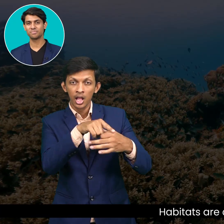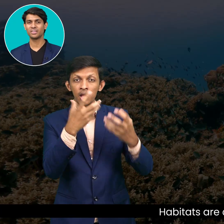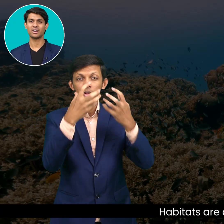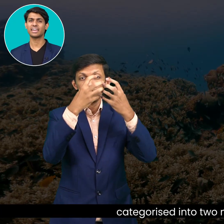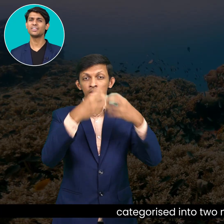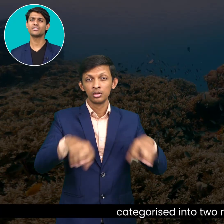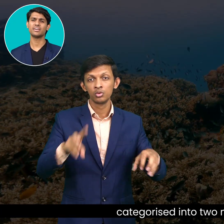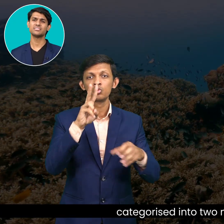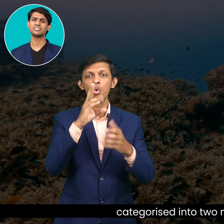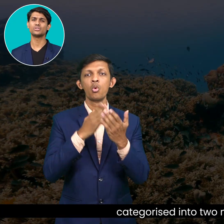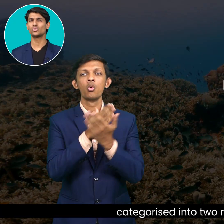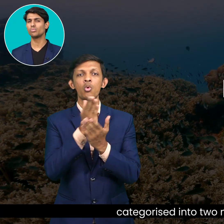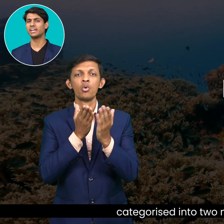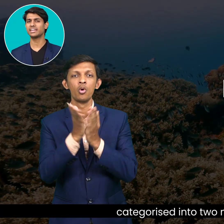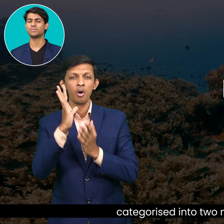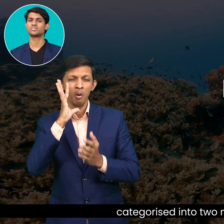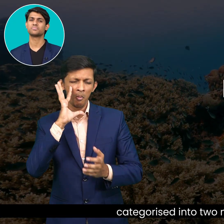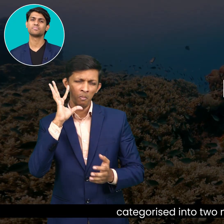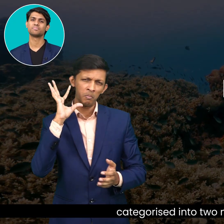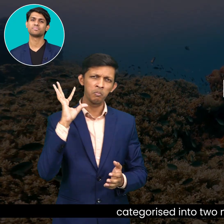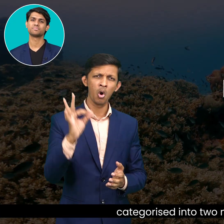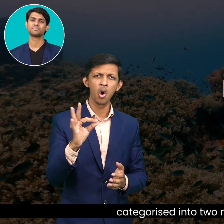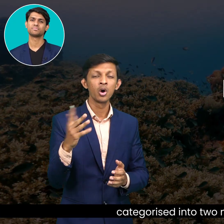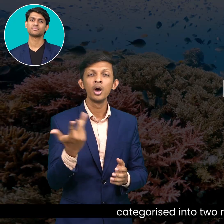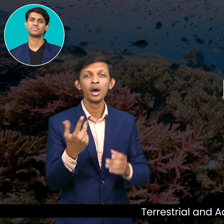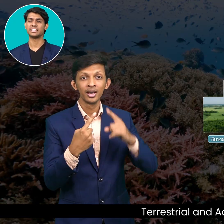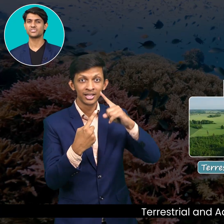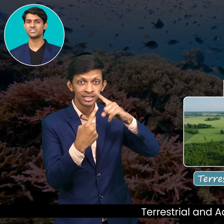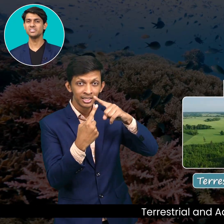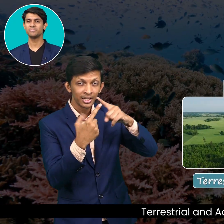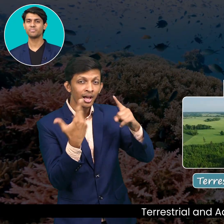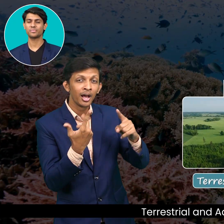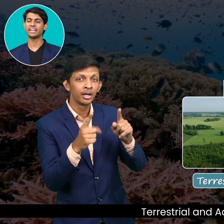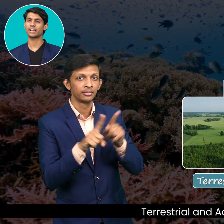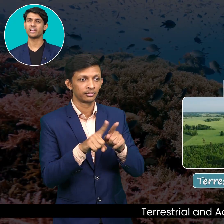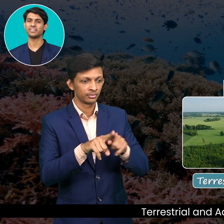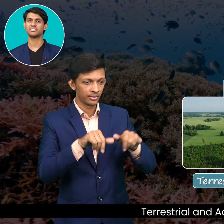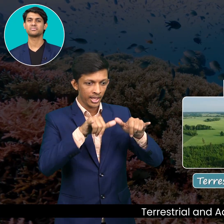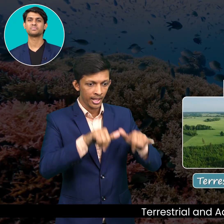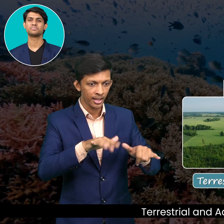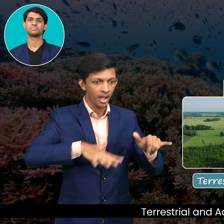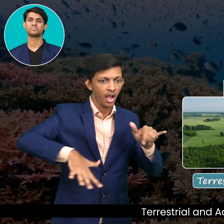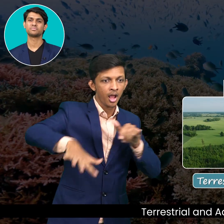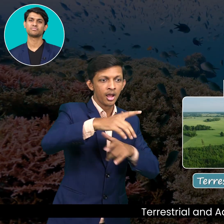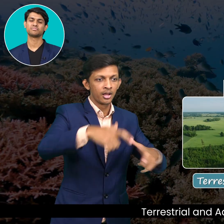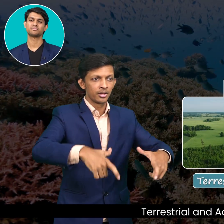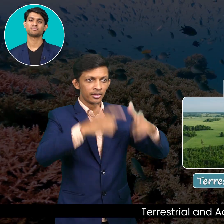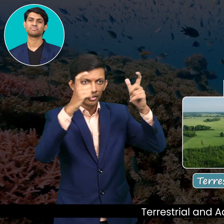Habitats are categorized into two main types, terrestrial and aquatic.